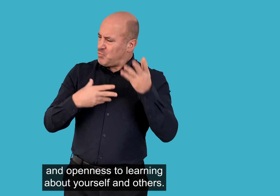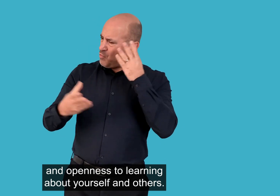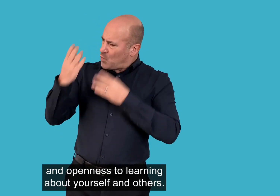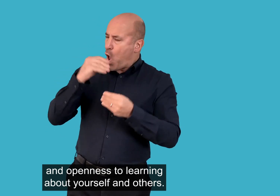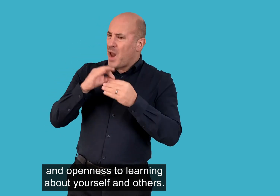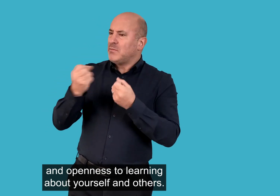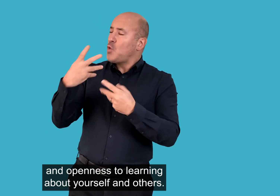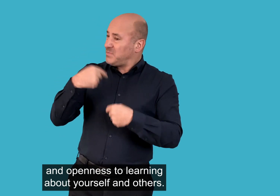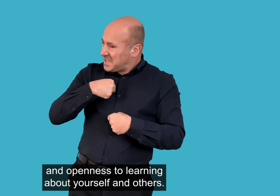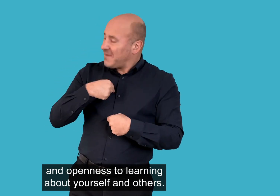others.